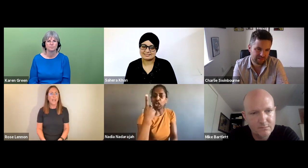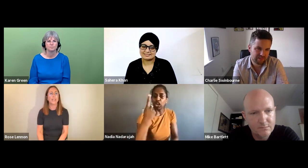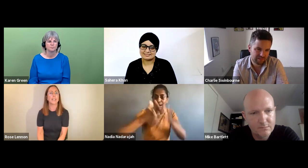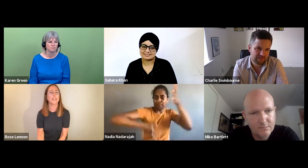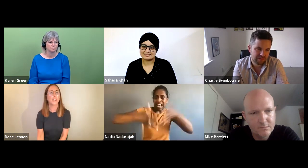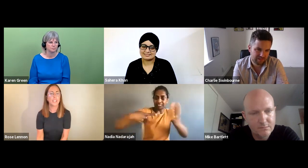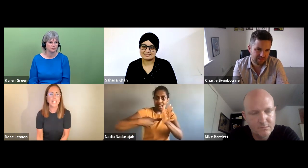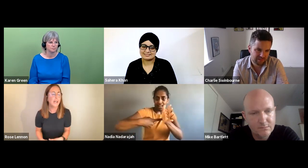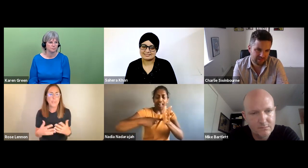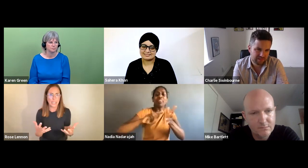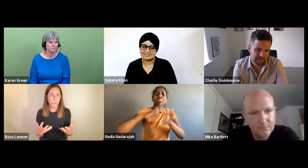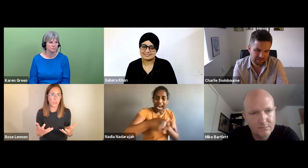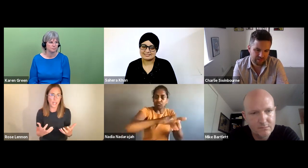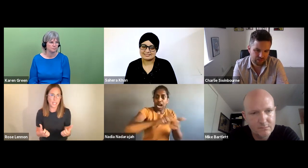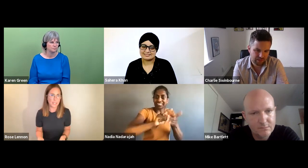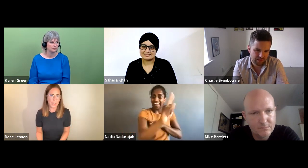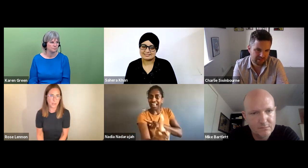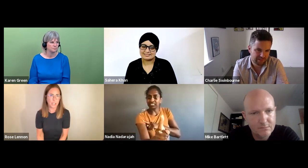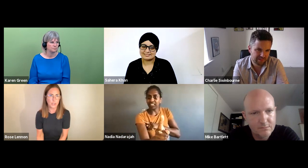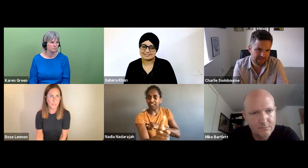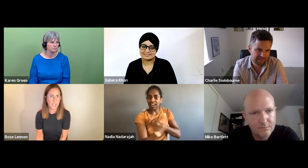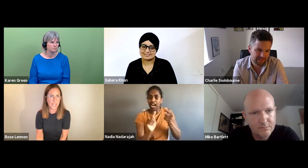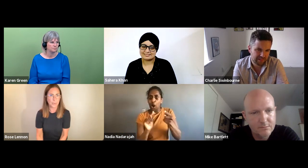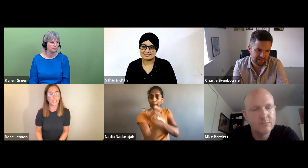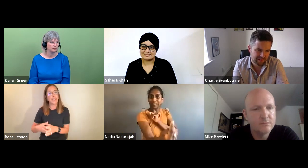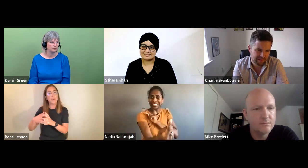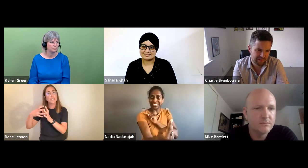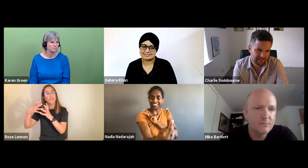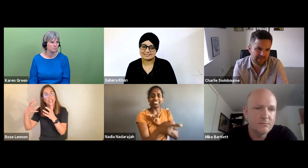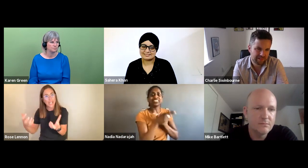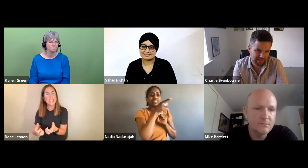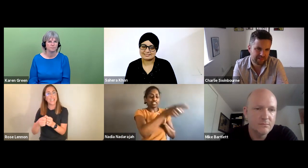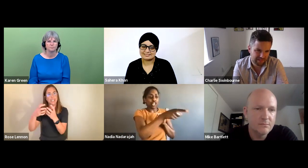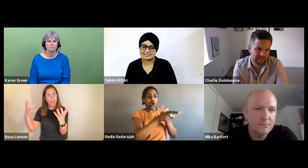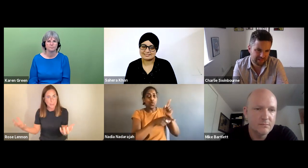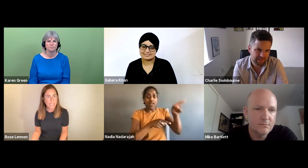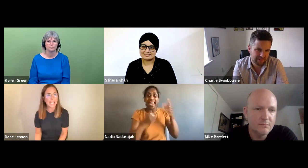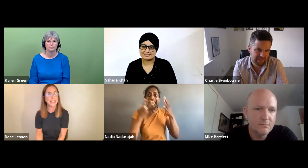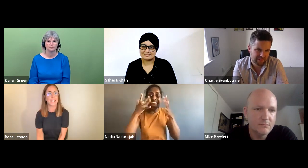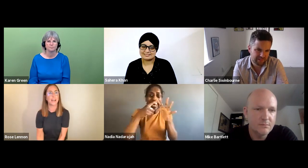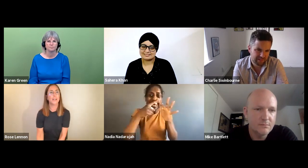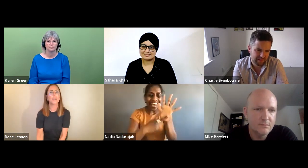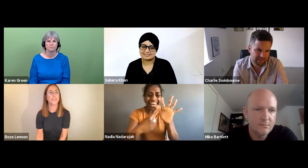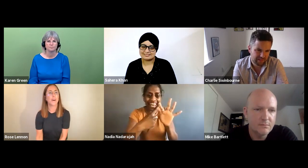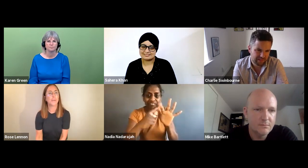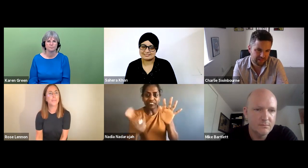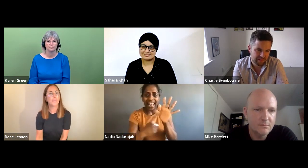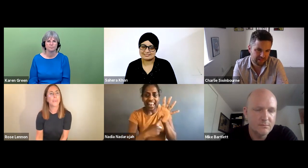and then just tell me what your idea is about the story in your first language, and then they would translate it and develop it later. So